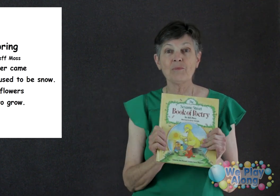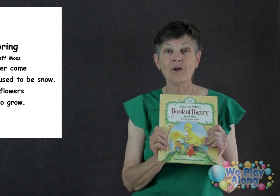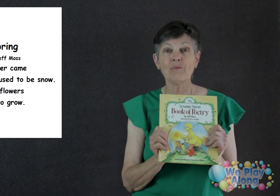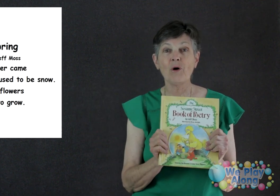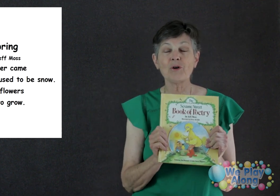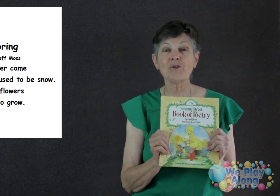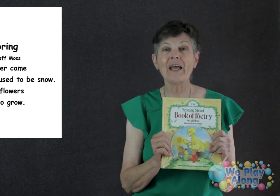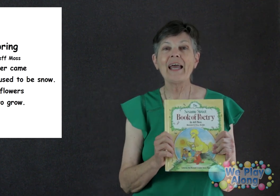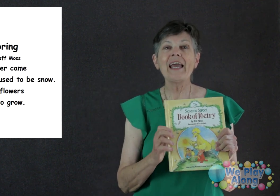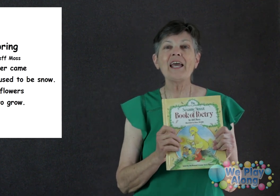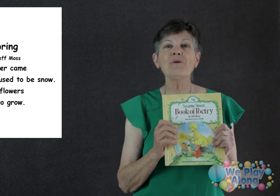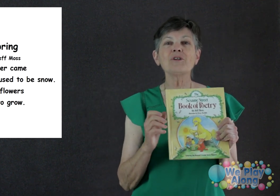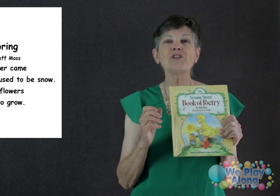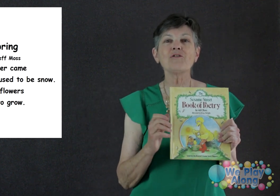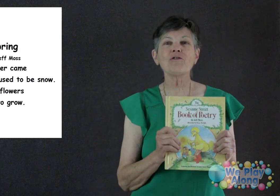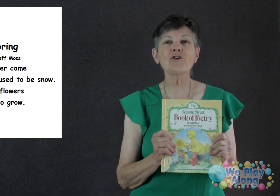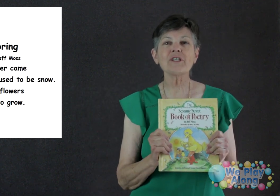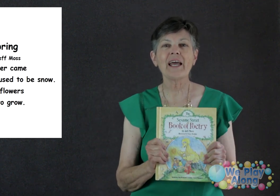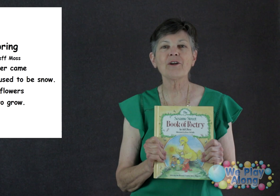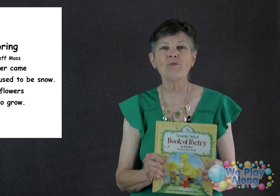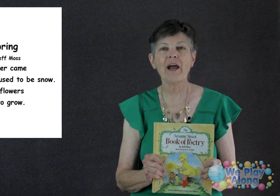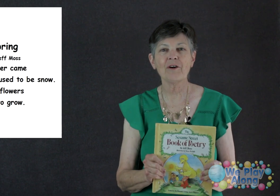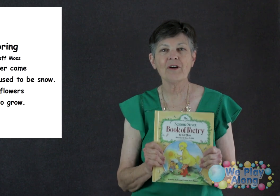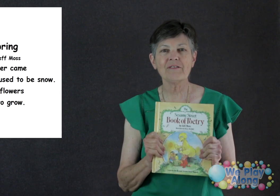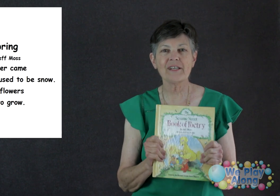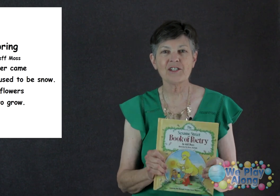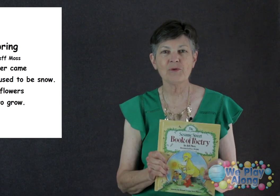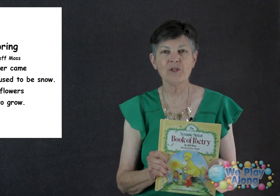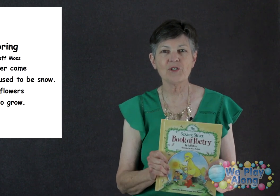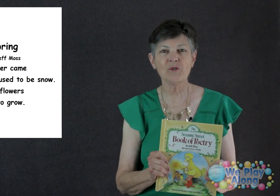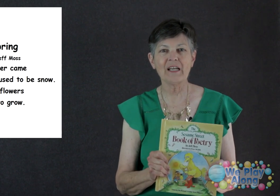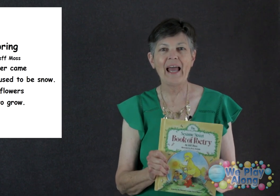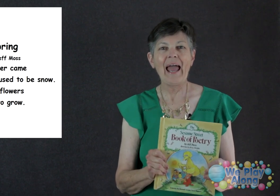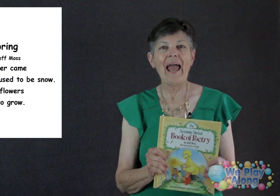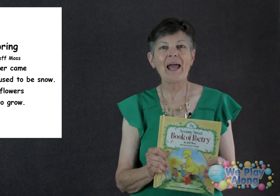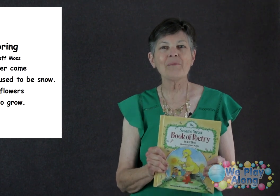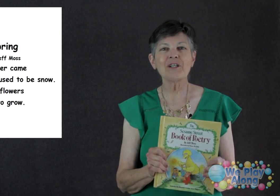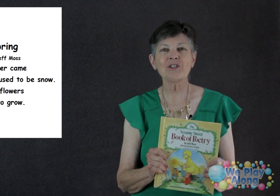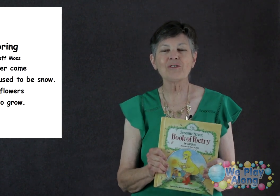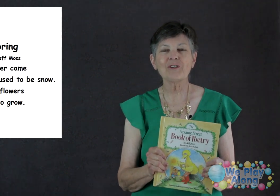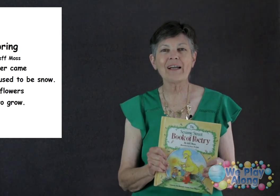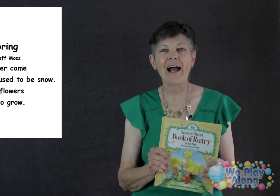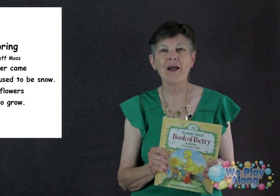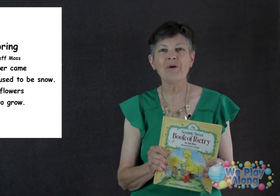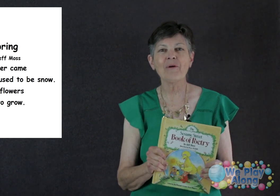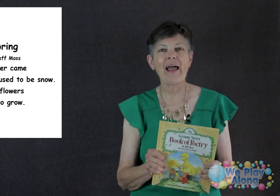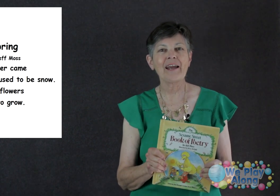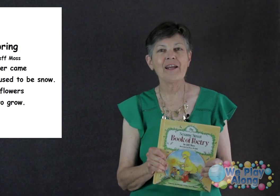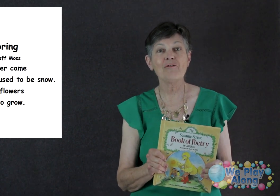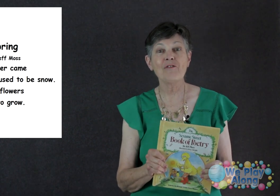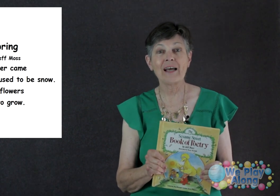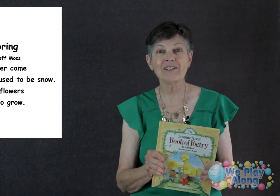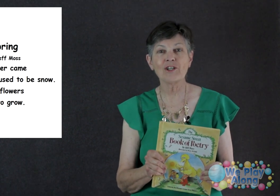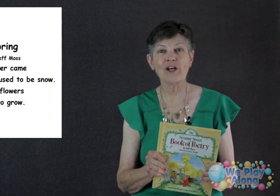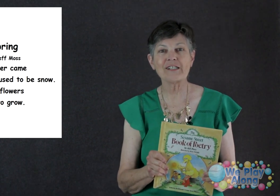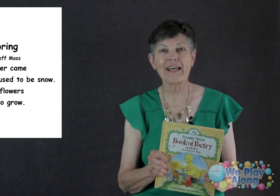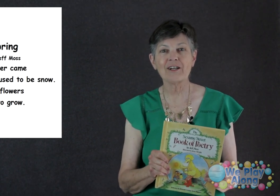Book of Poetry. He was the first head writer of Sesame Street. And my children and I, we were at an event in Los